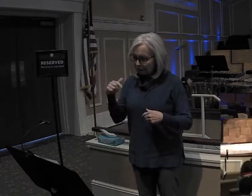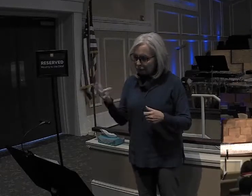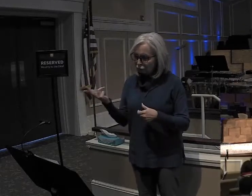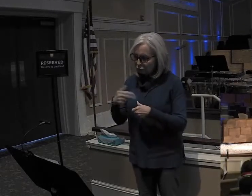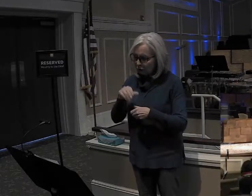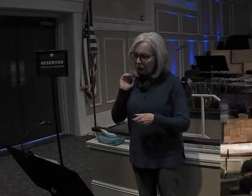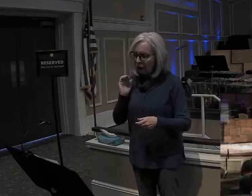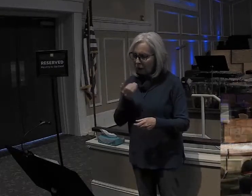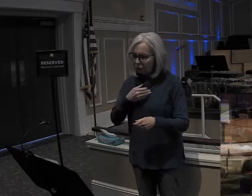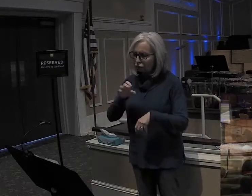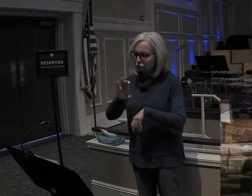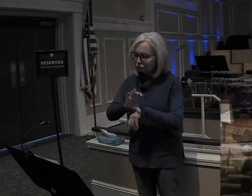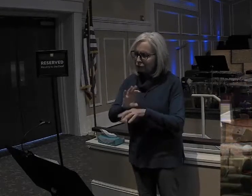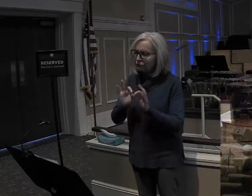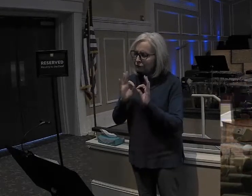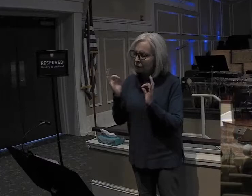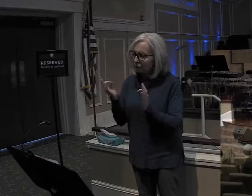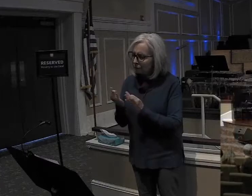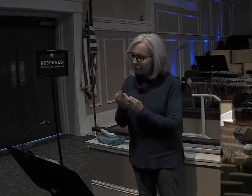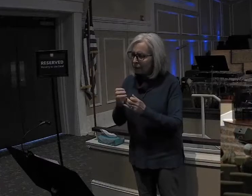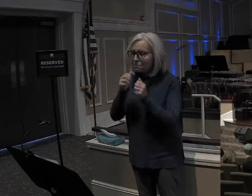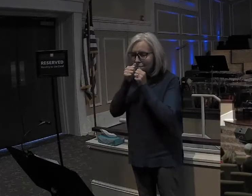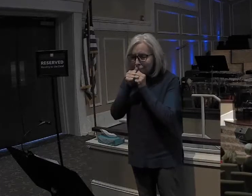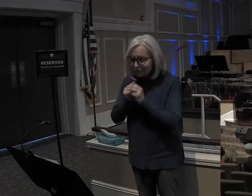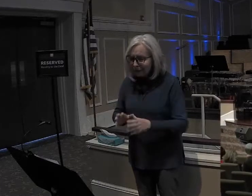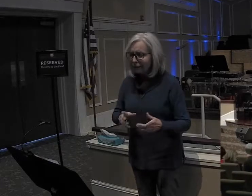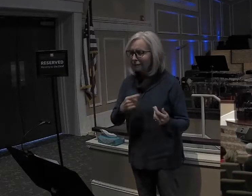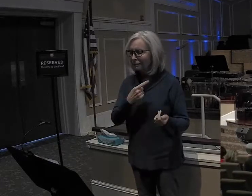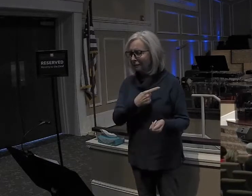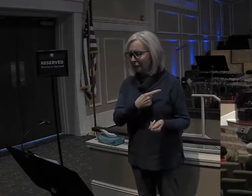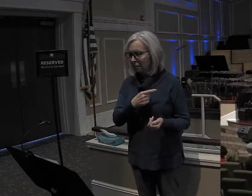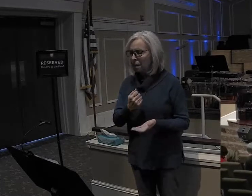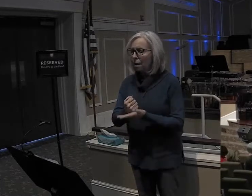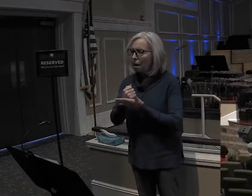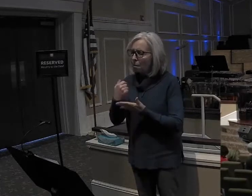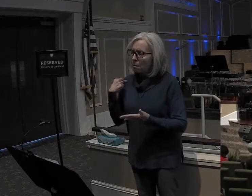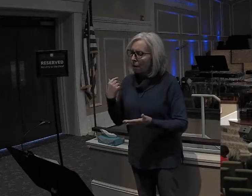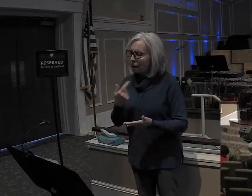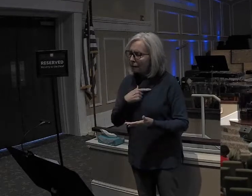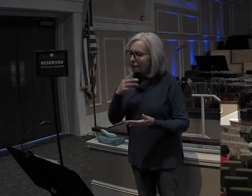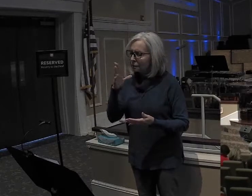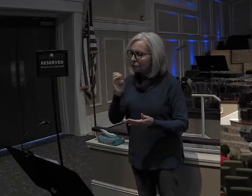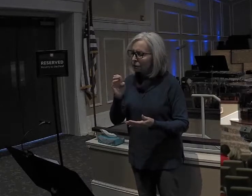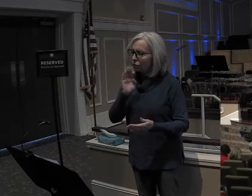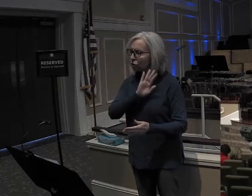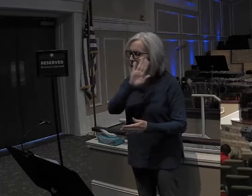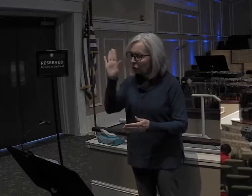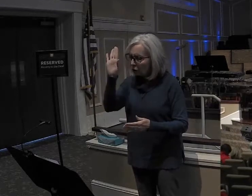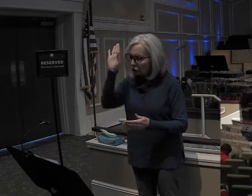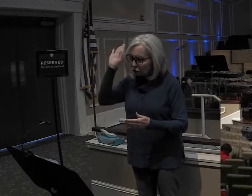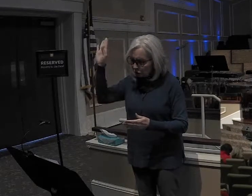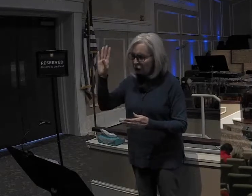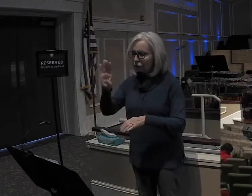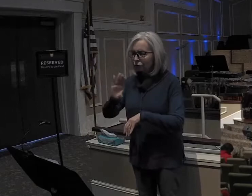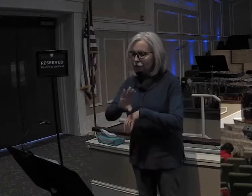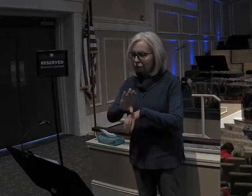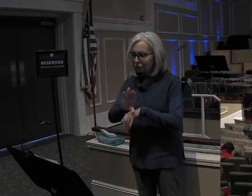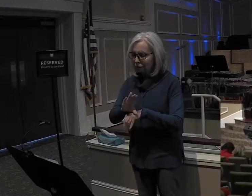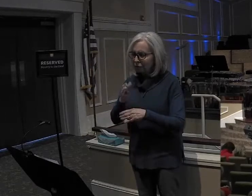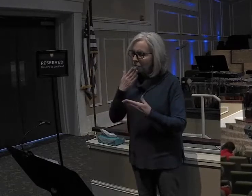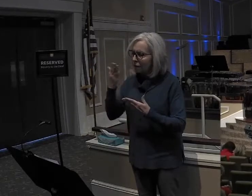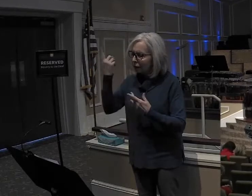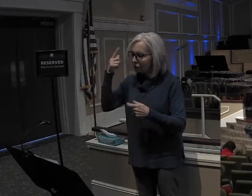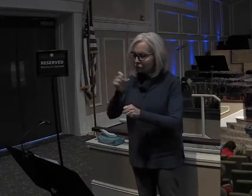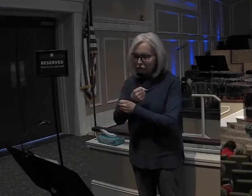our church family. And I pray that You'd bless them as they come and help us to be the church You've called us to be. Thank You, Lord, for the salvation You've provided for